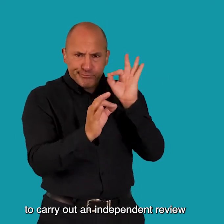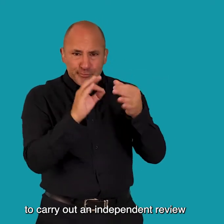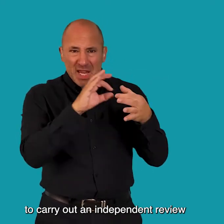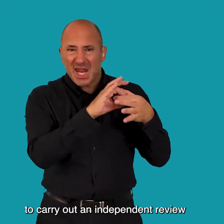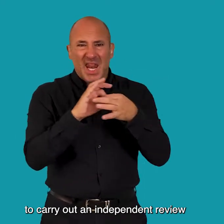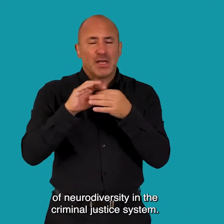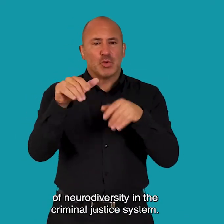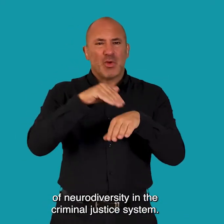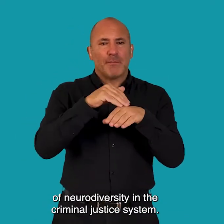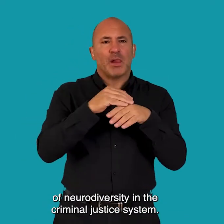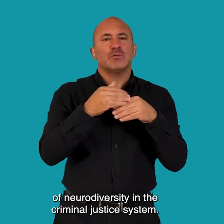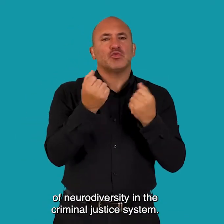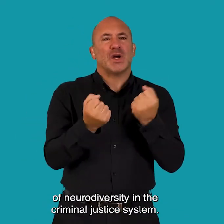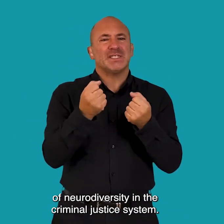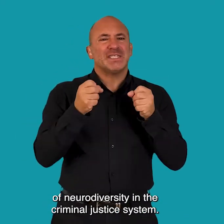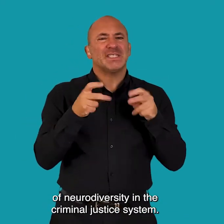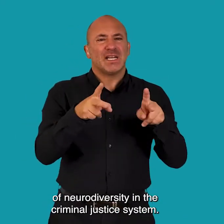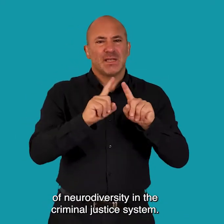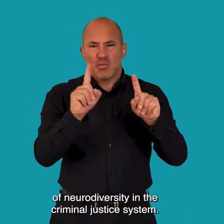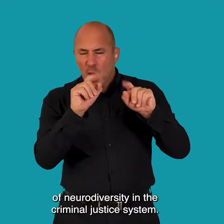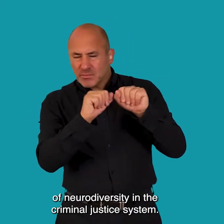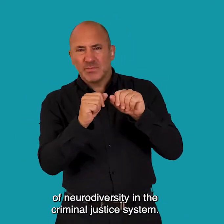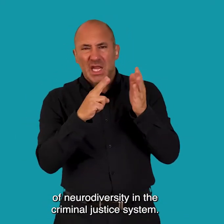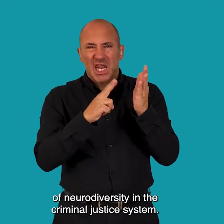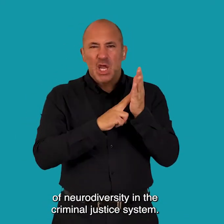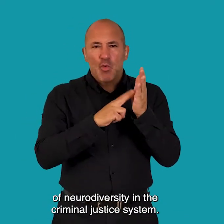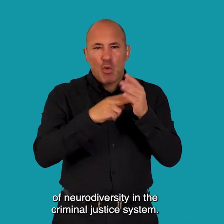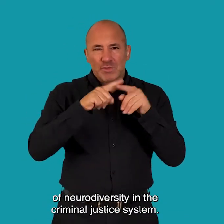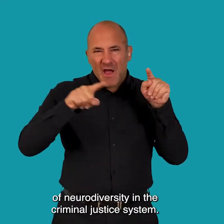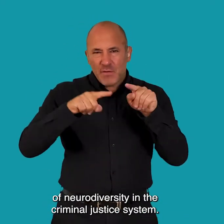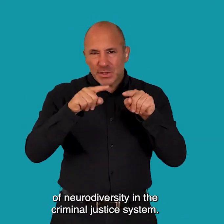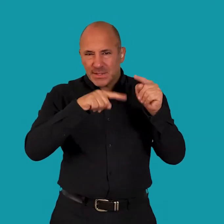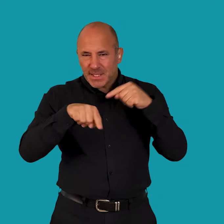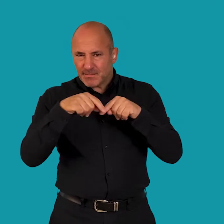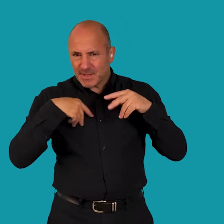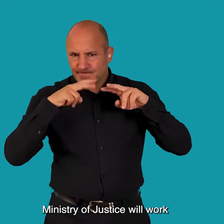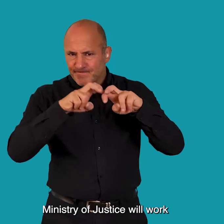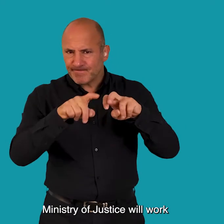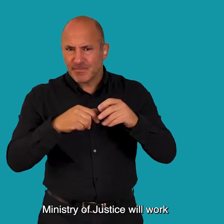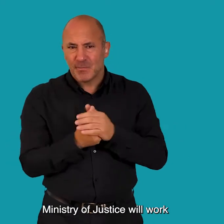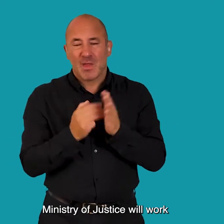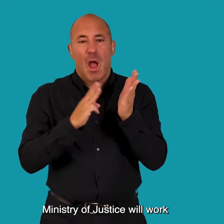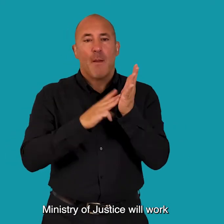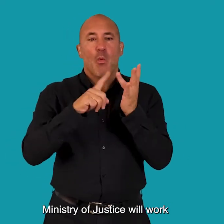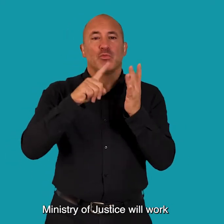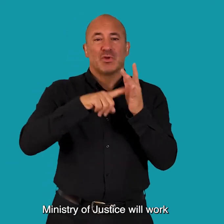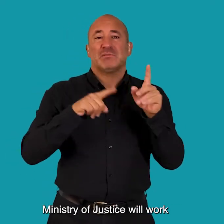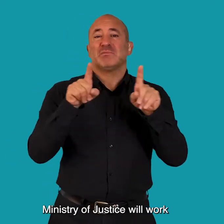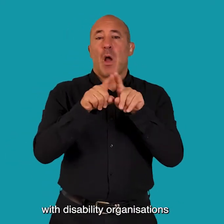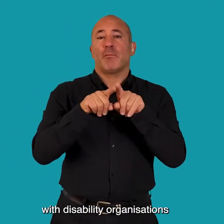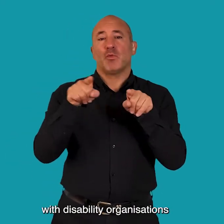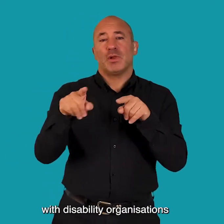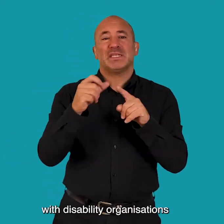review of neurodiversity in the criminal justice system. Ministry of Justice will work with